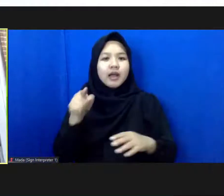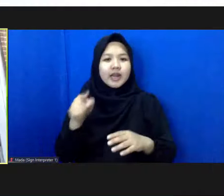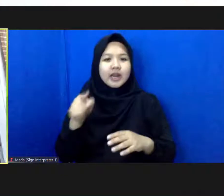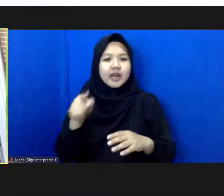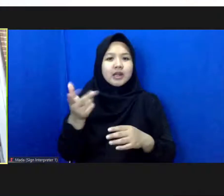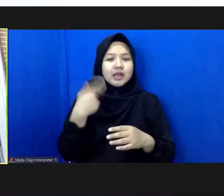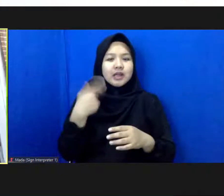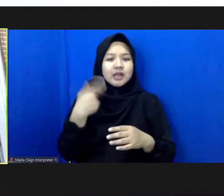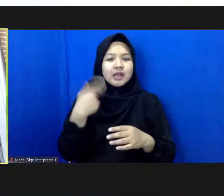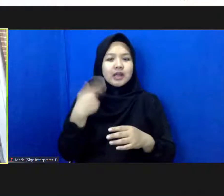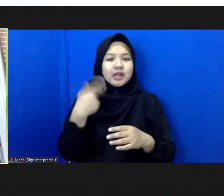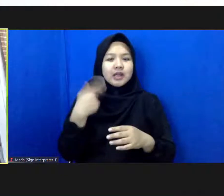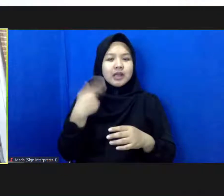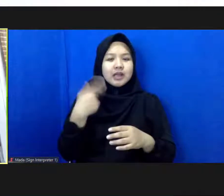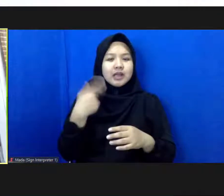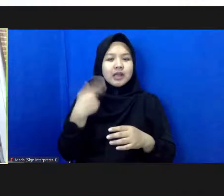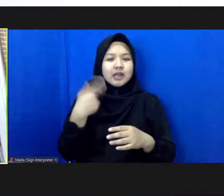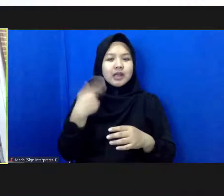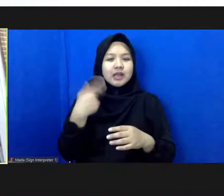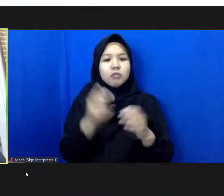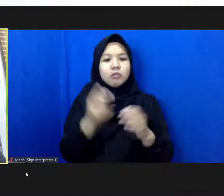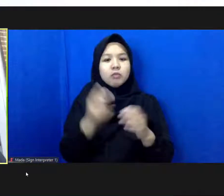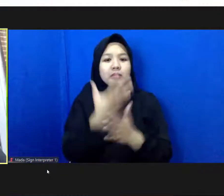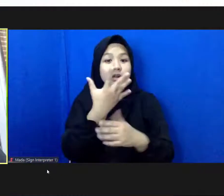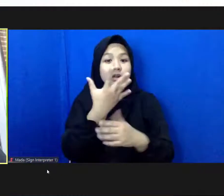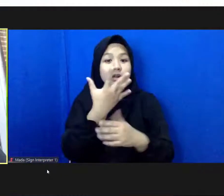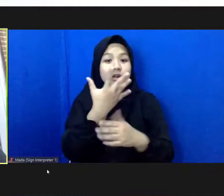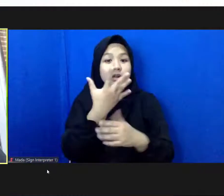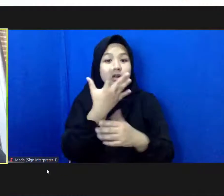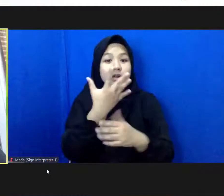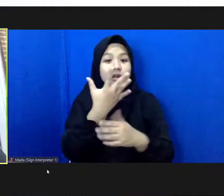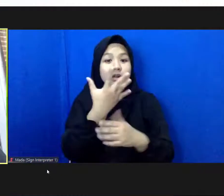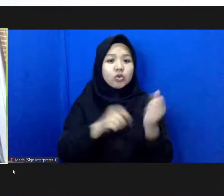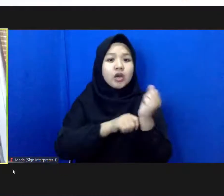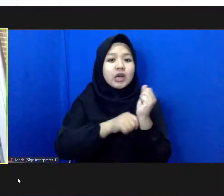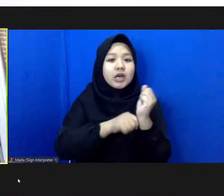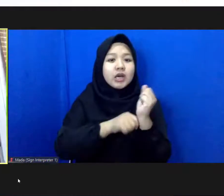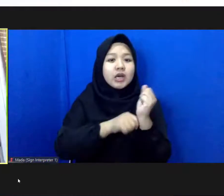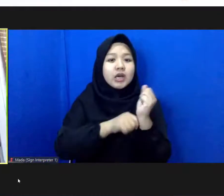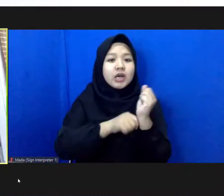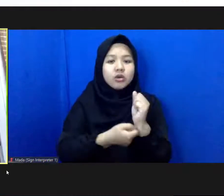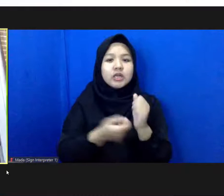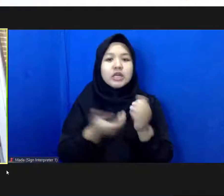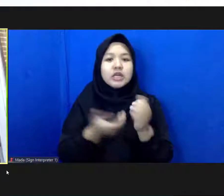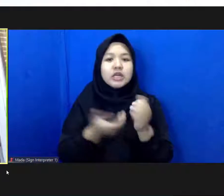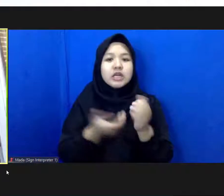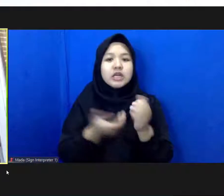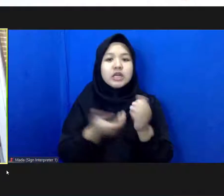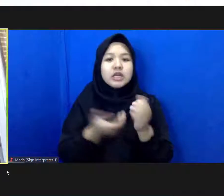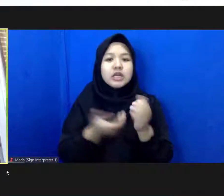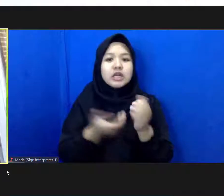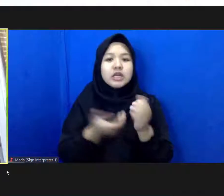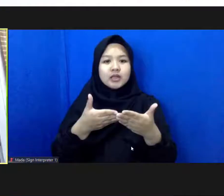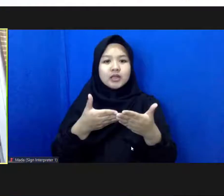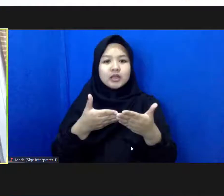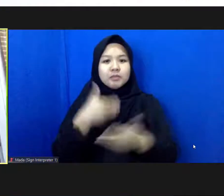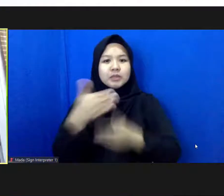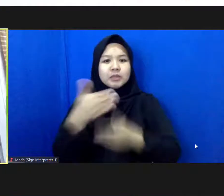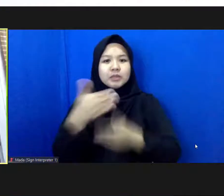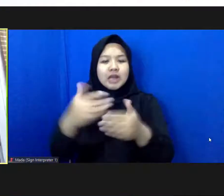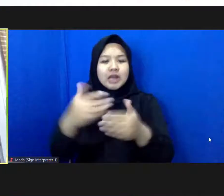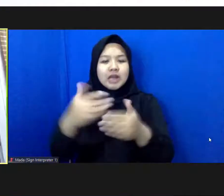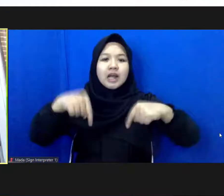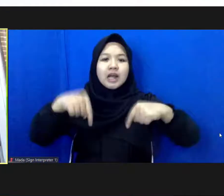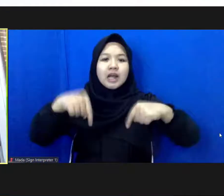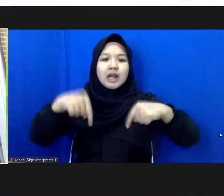risk reduction work or even the effective response work which we are doing. So that's I think the third point